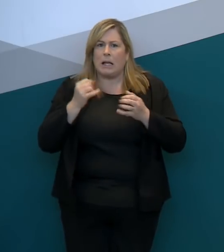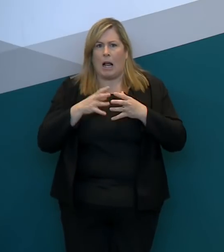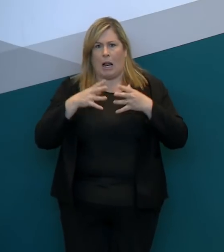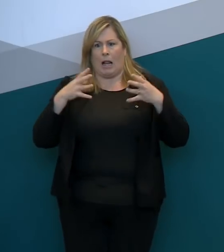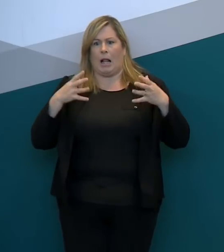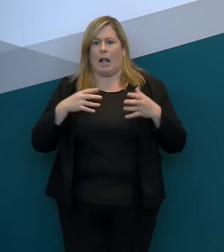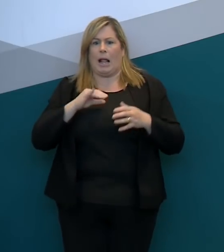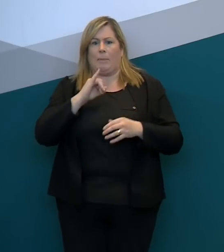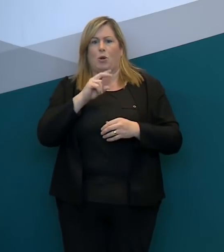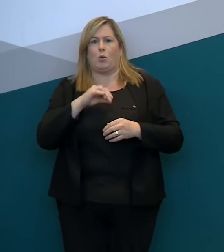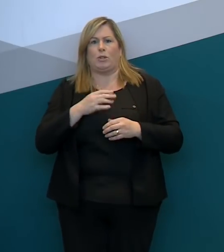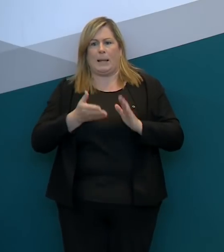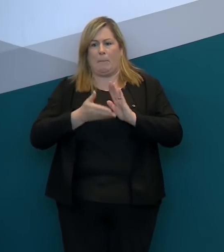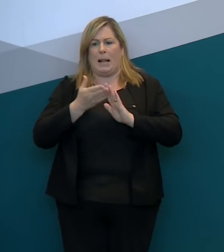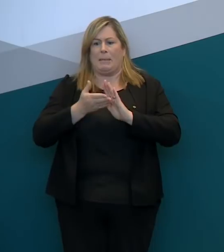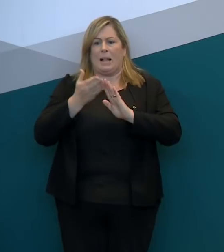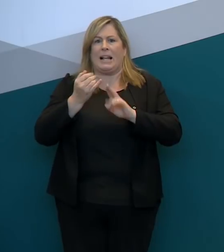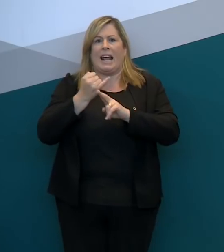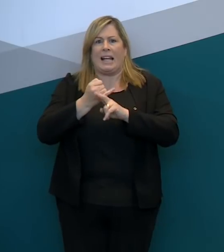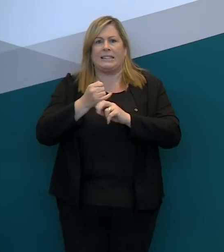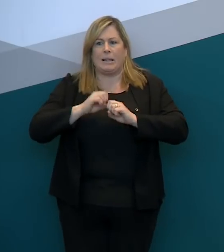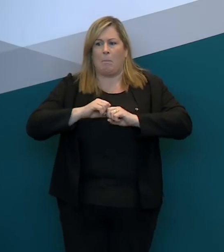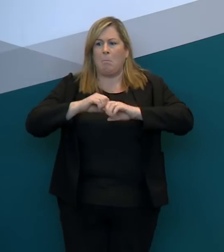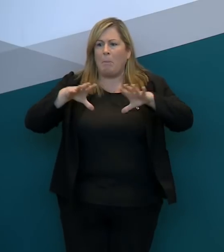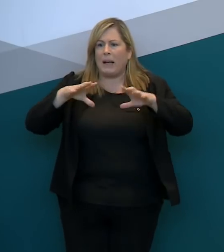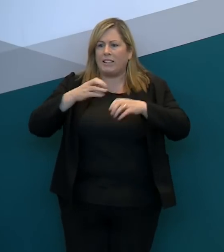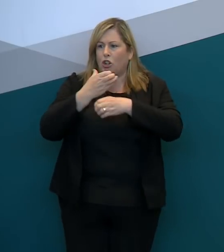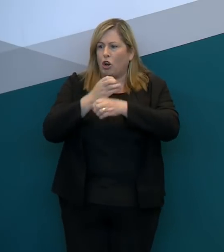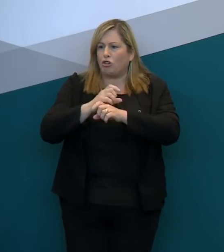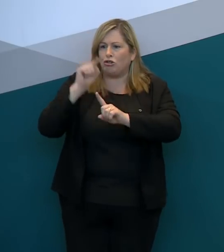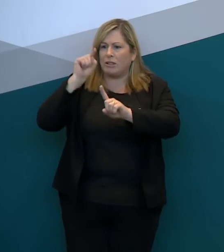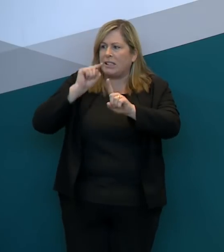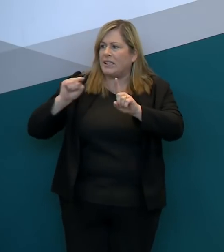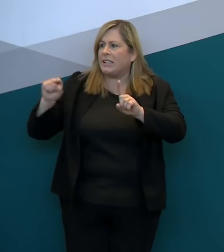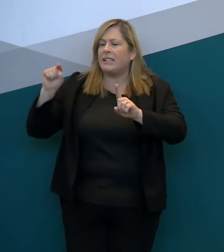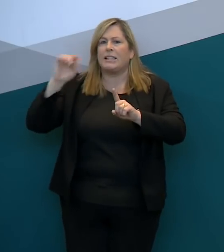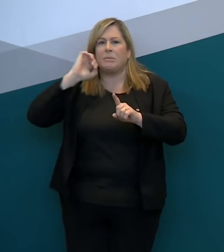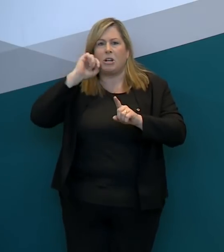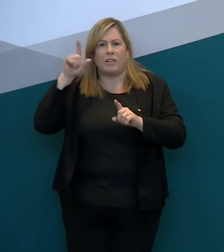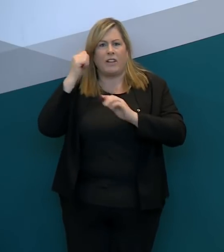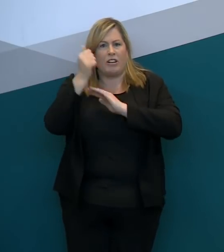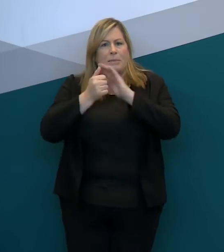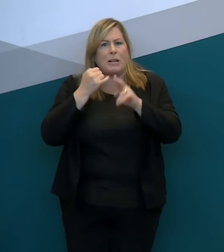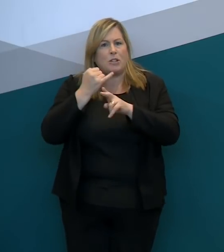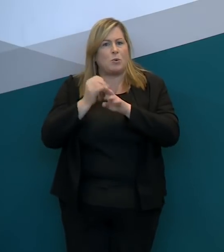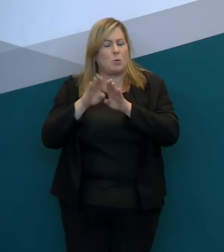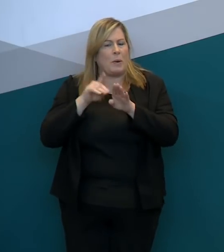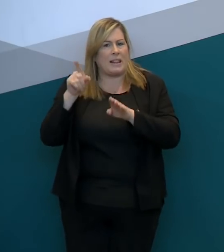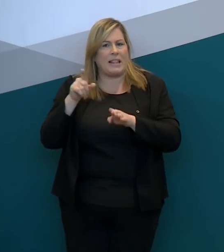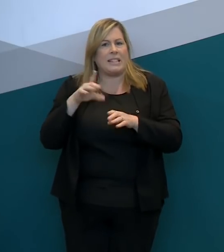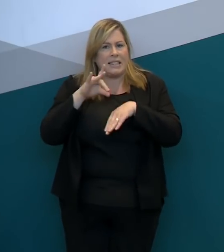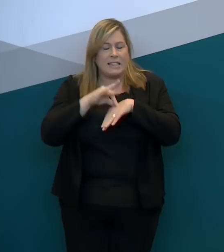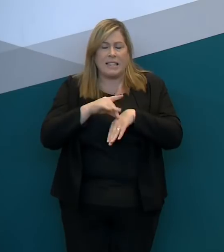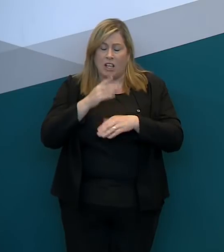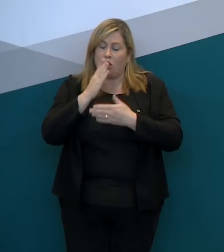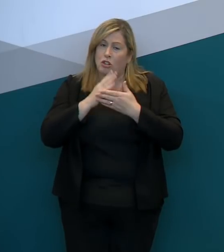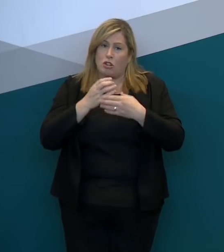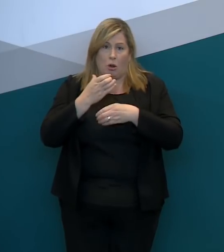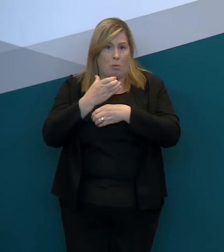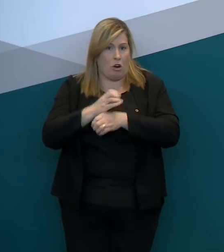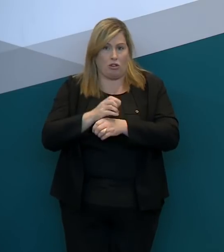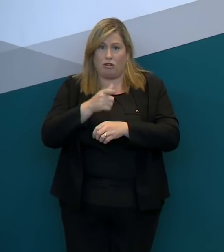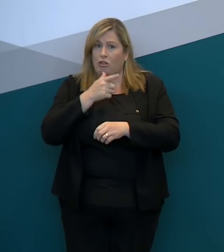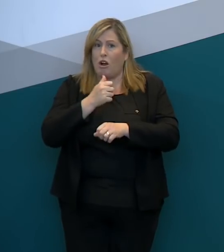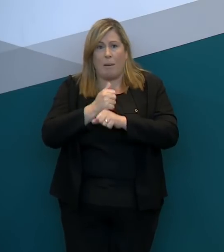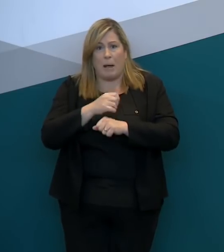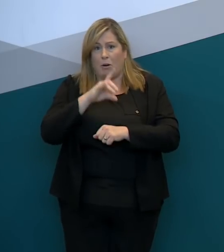is building up in populations through their experiences with this disease. And the concept, if you like, that has been spoken about in some countries around herd immunity.